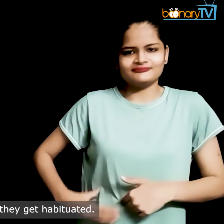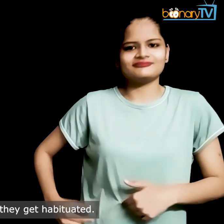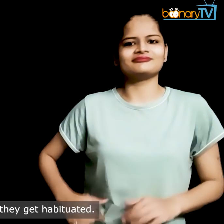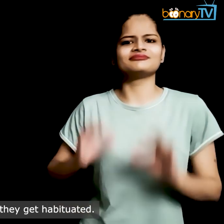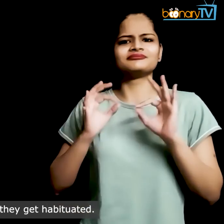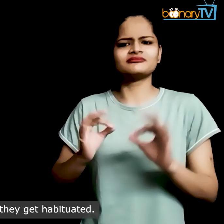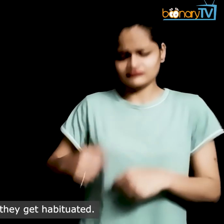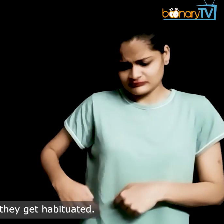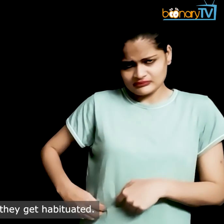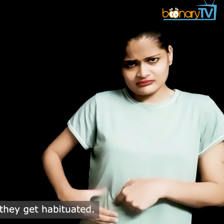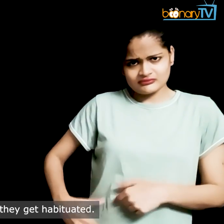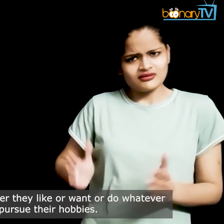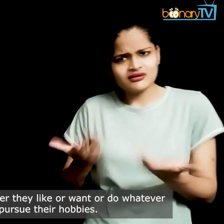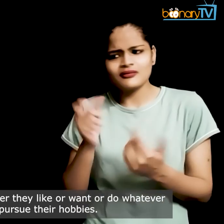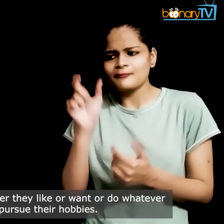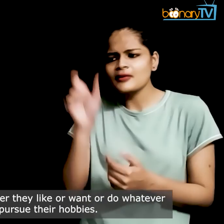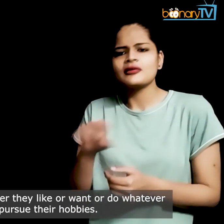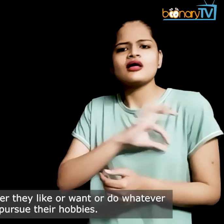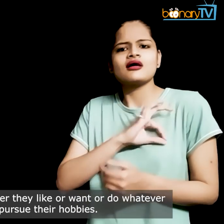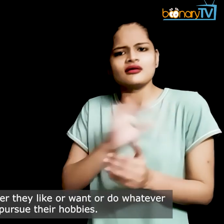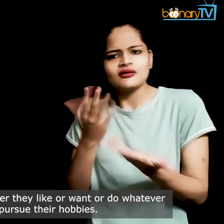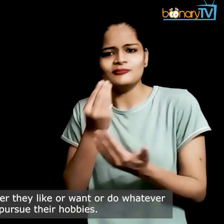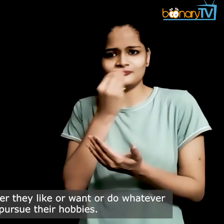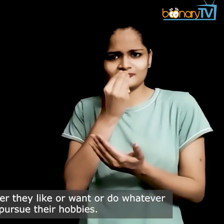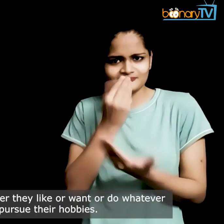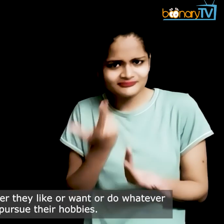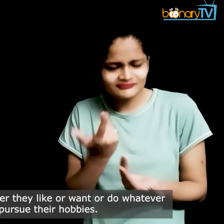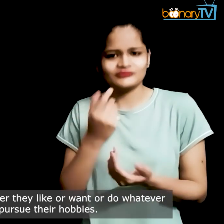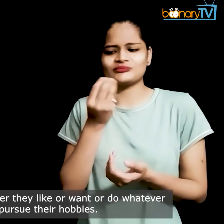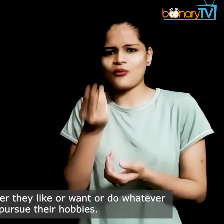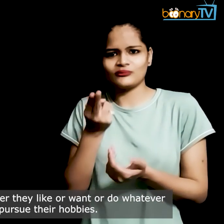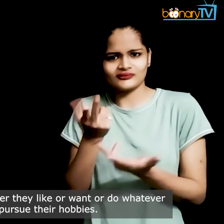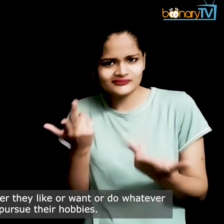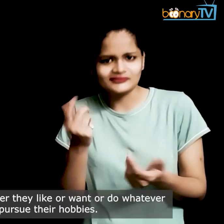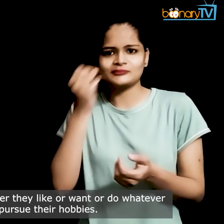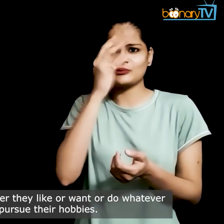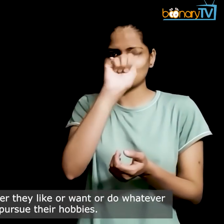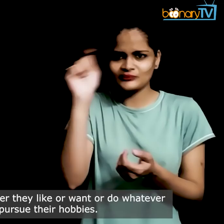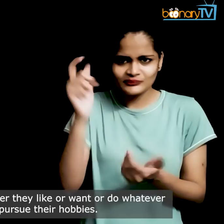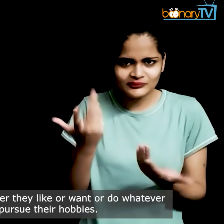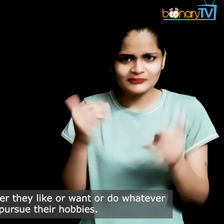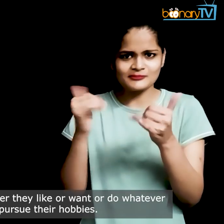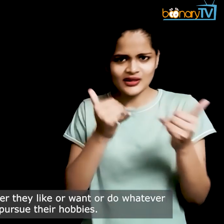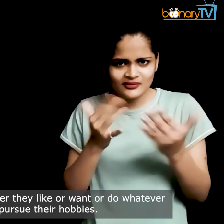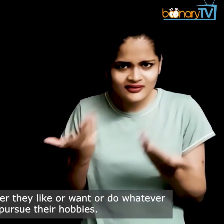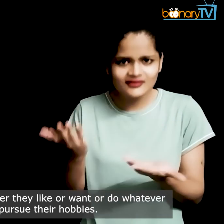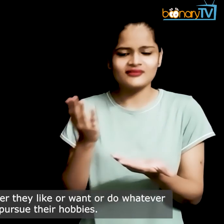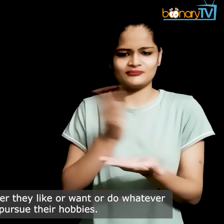habituated such people can eat whatever they like or want or do whatever they